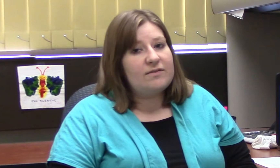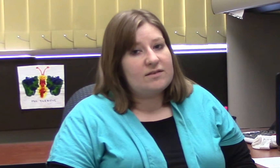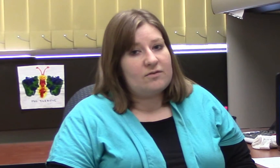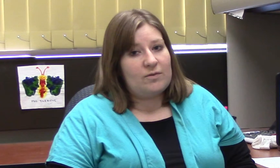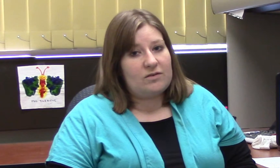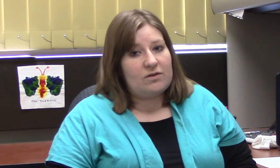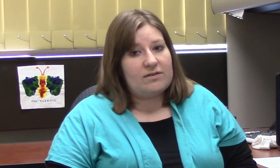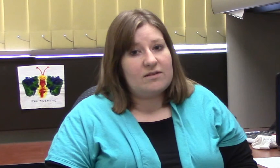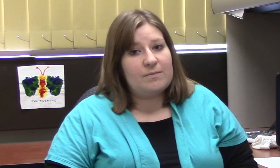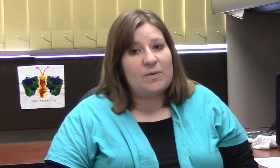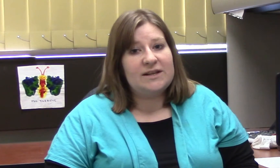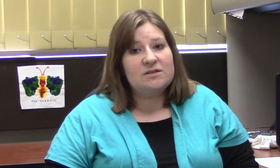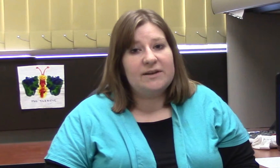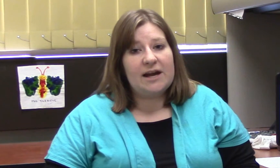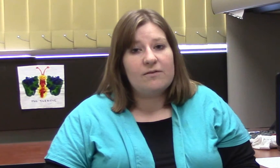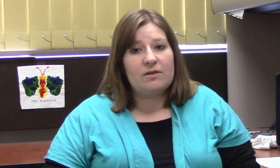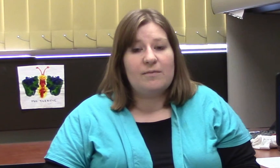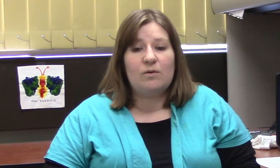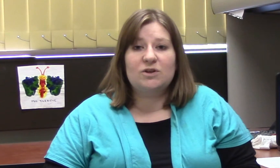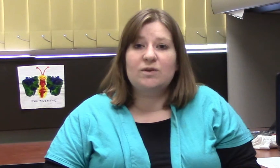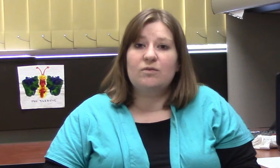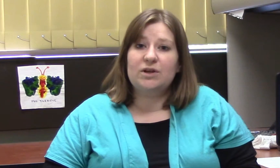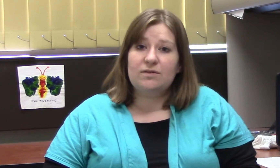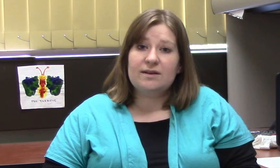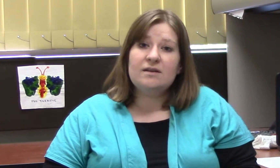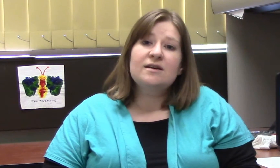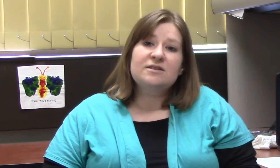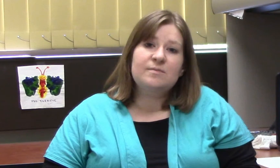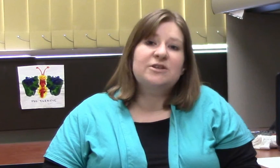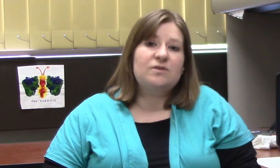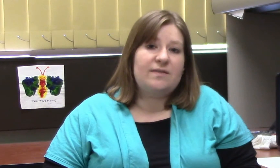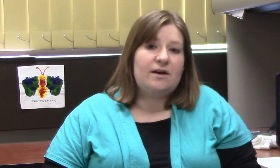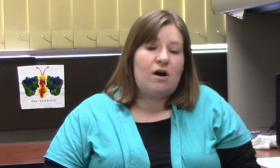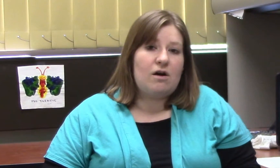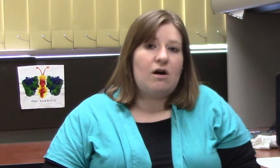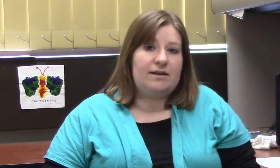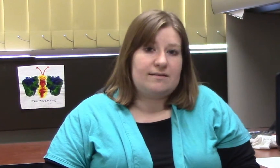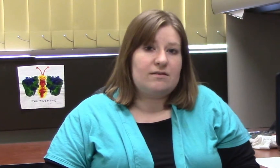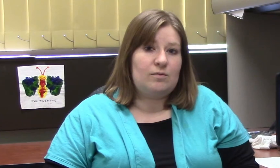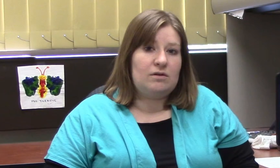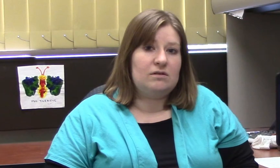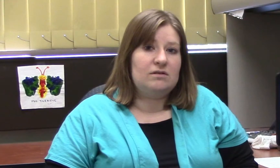different resources, but we need to be careful about which ones we're using to make sure that they are all accessible.